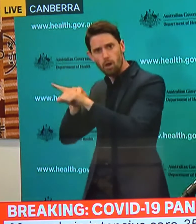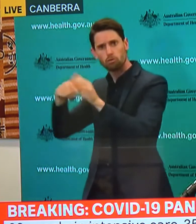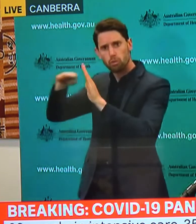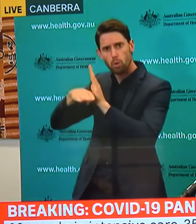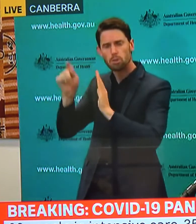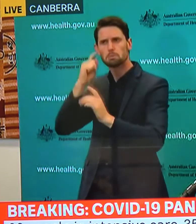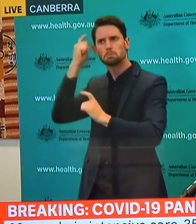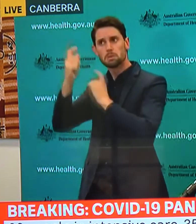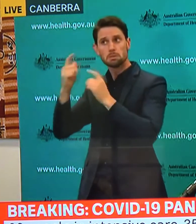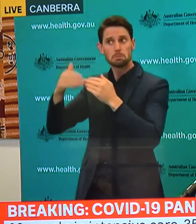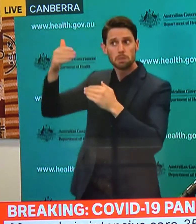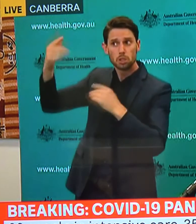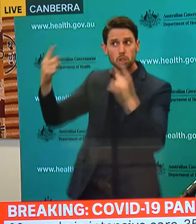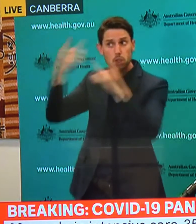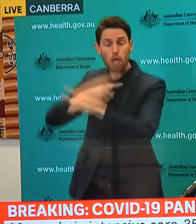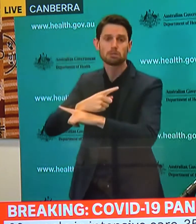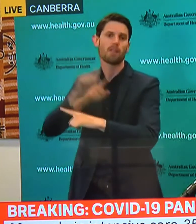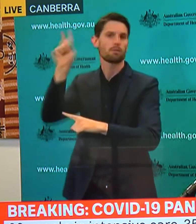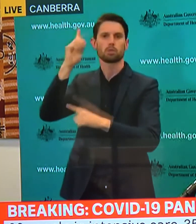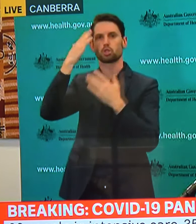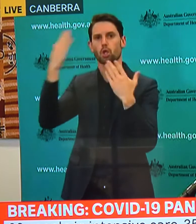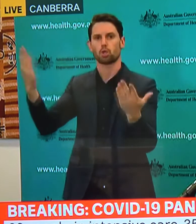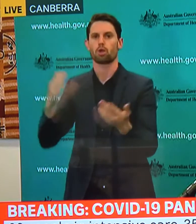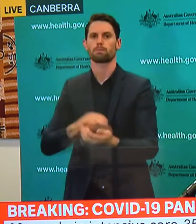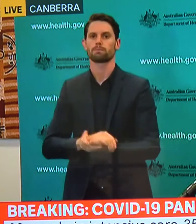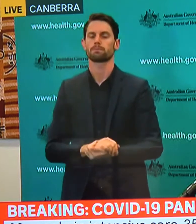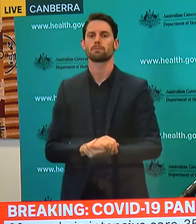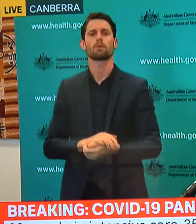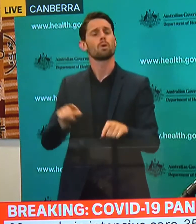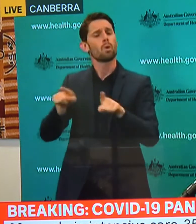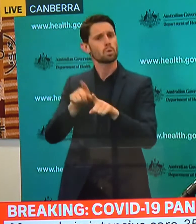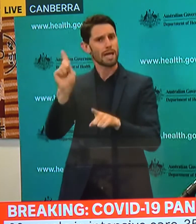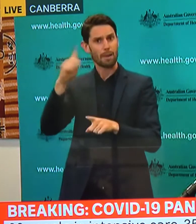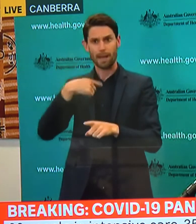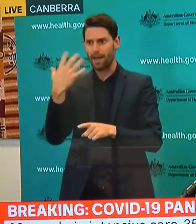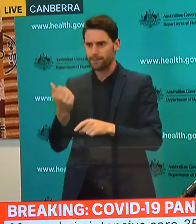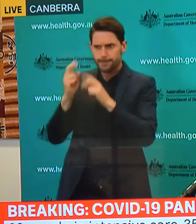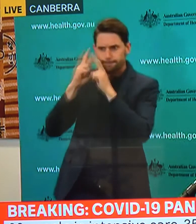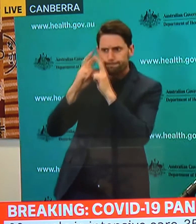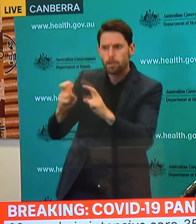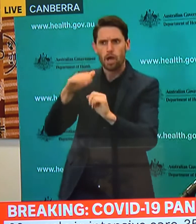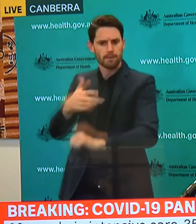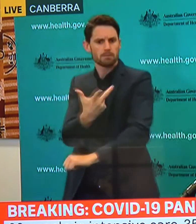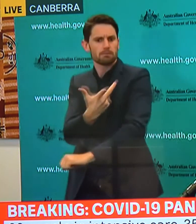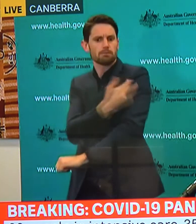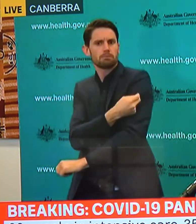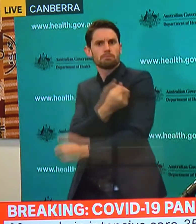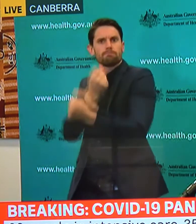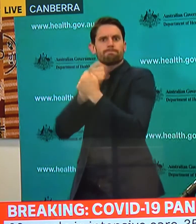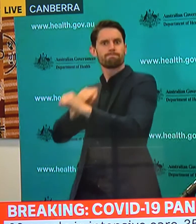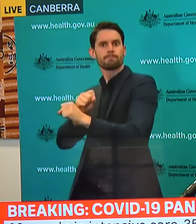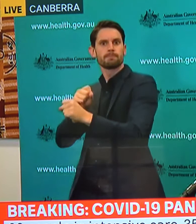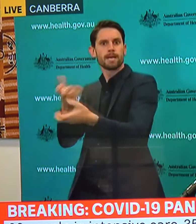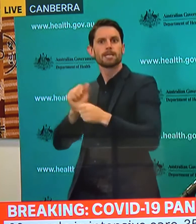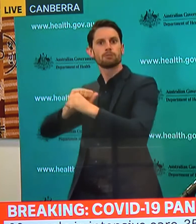is about the vaccine, which we still don't know when that may be available, but as